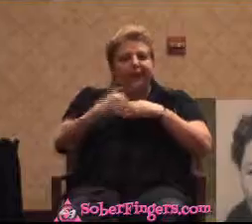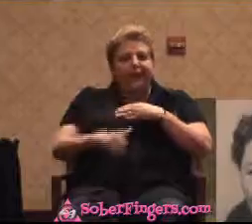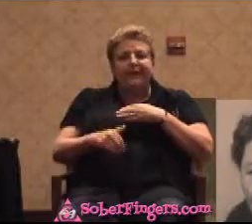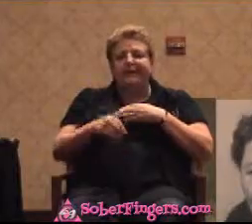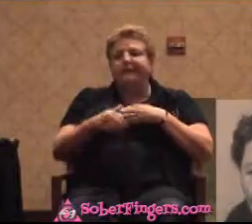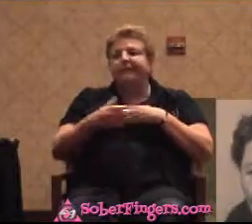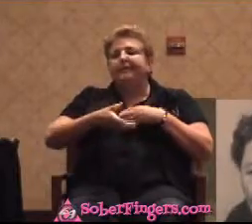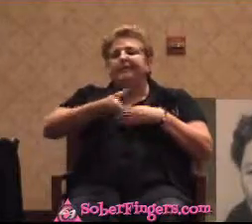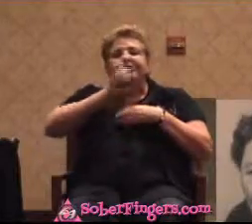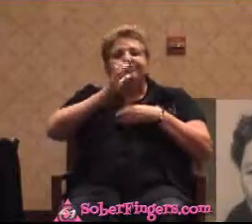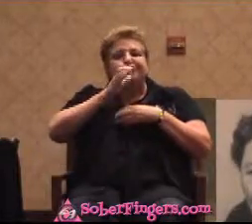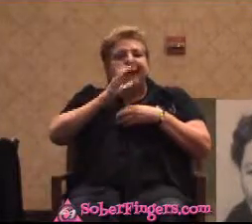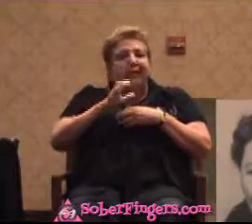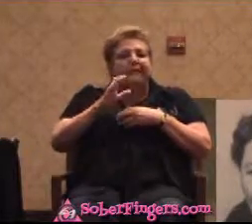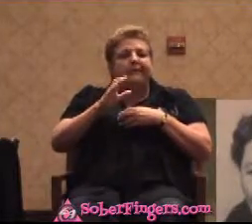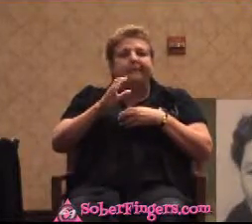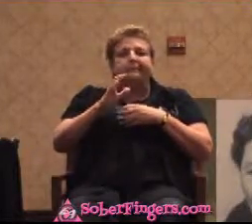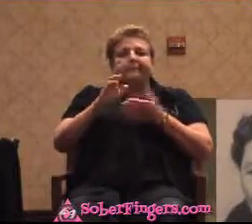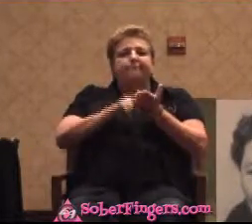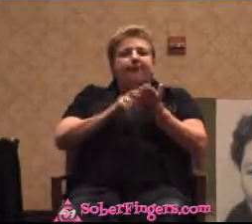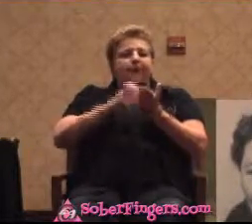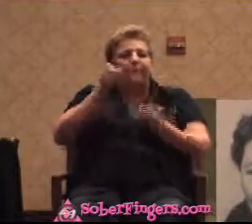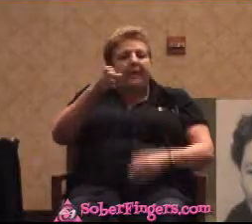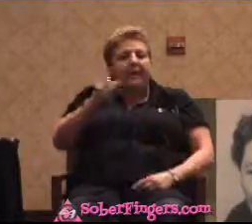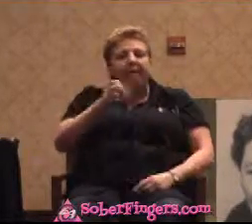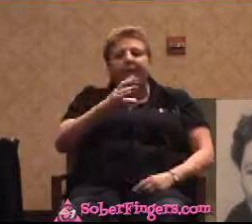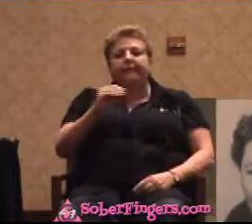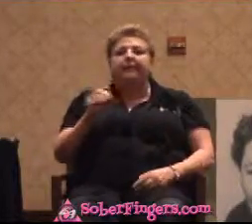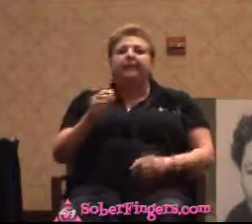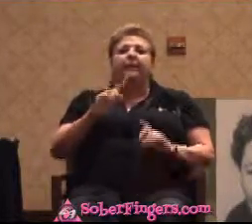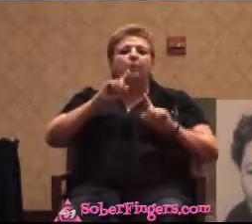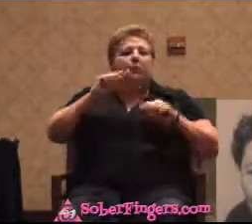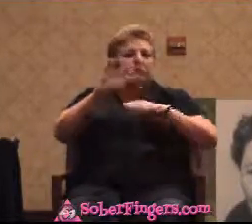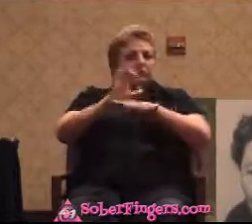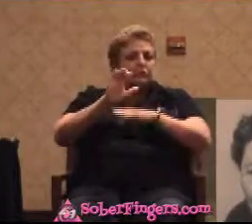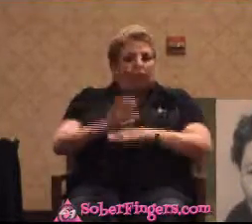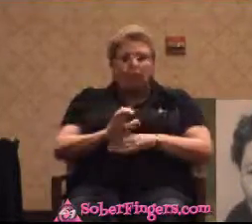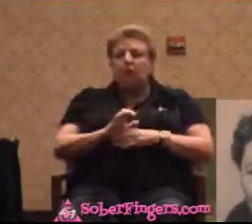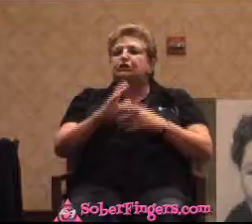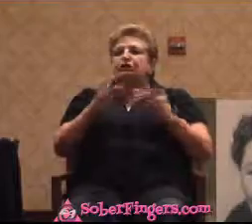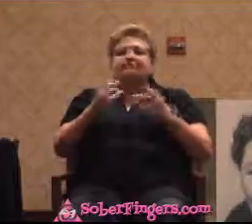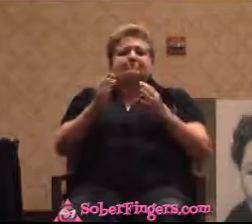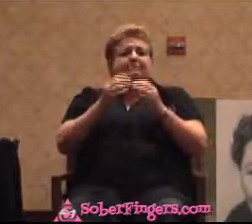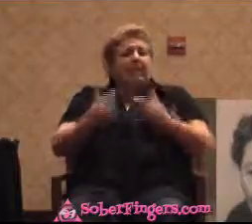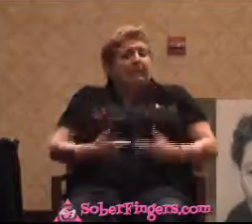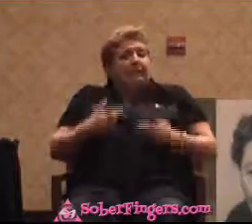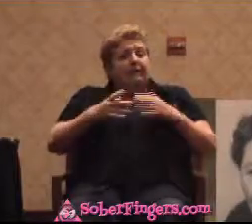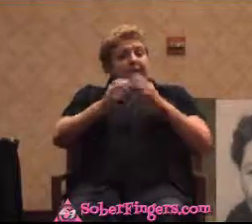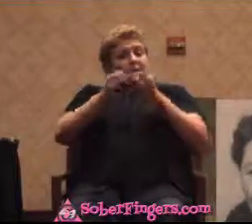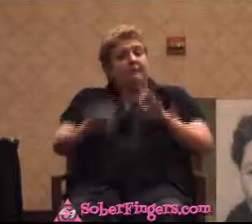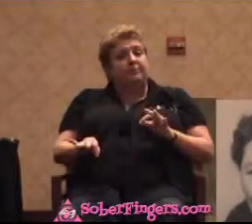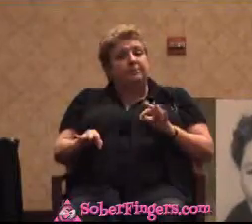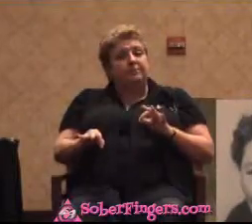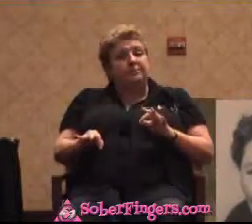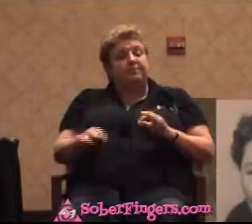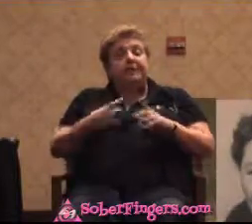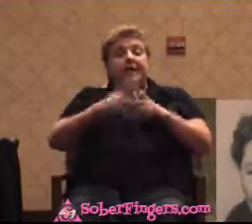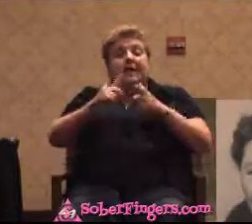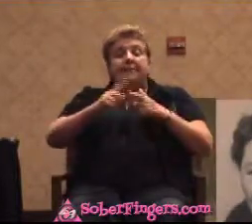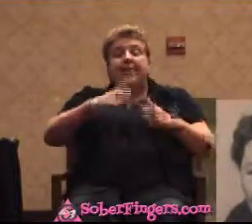I played the tambourines, and life was just really, really simple. And my dad ended up getting a transfer from